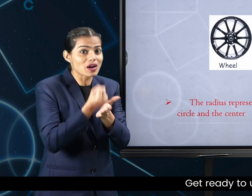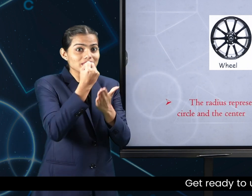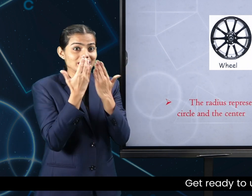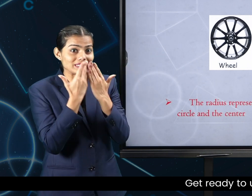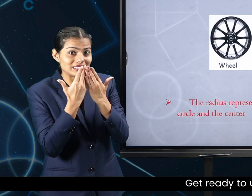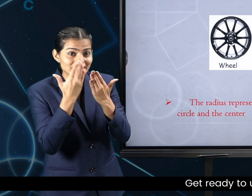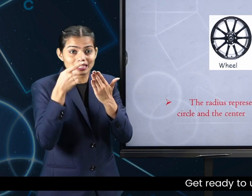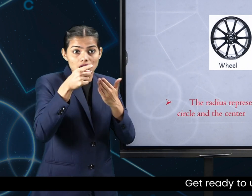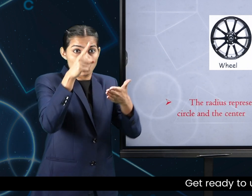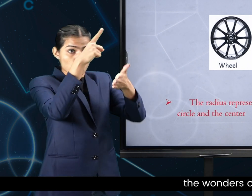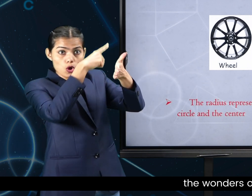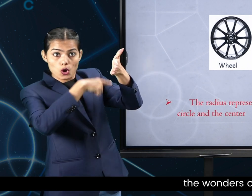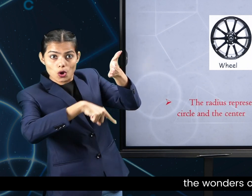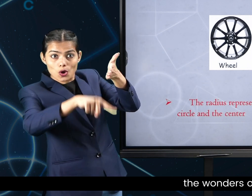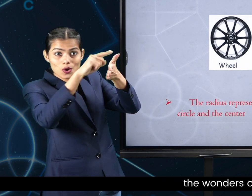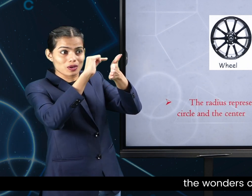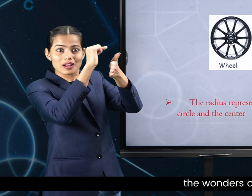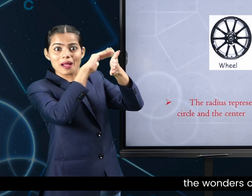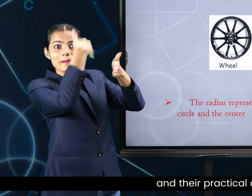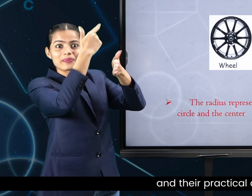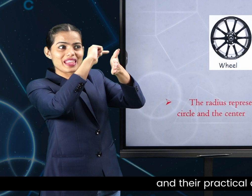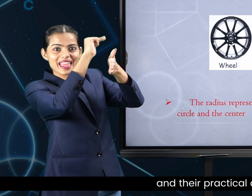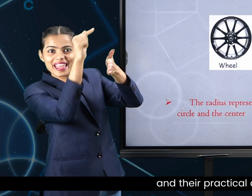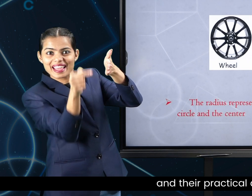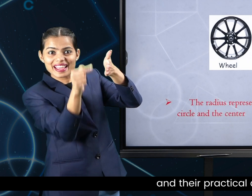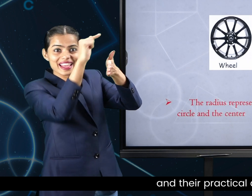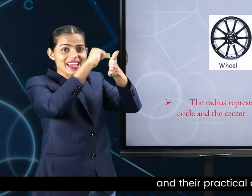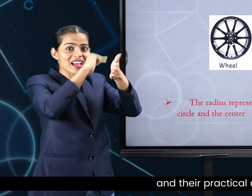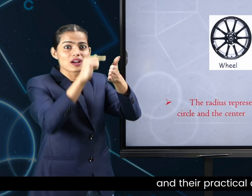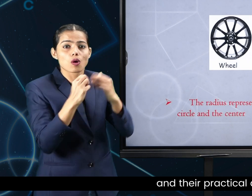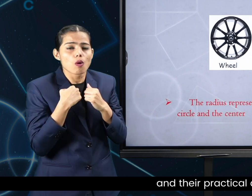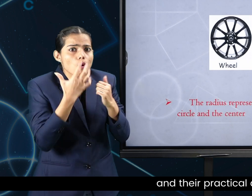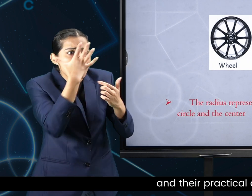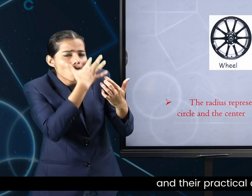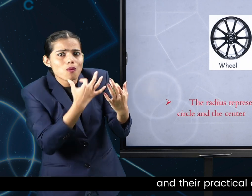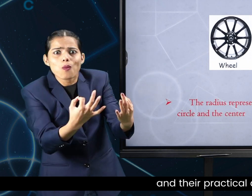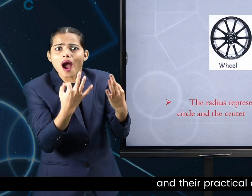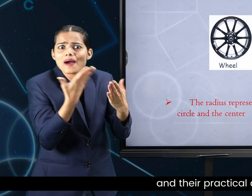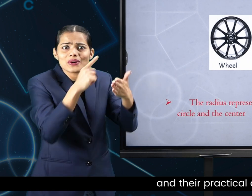Get ready to uncover the wonders of circles and their practical applications.